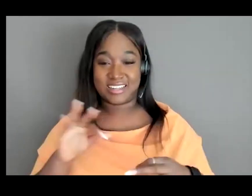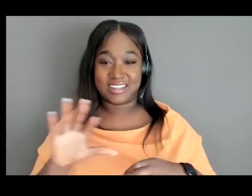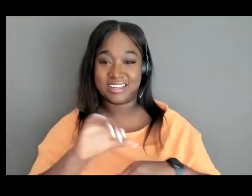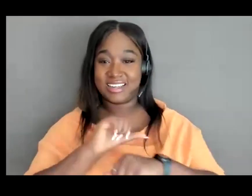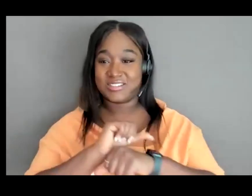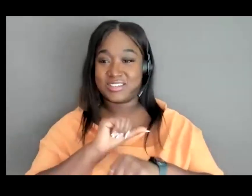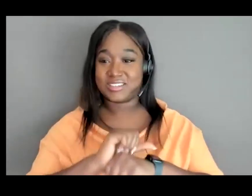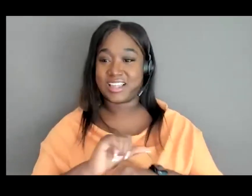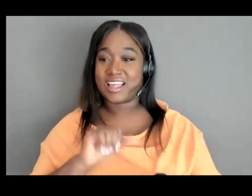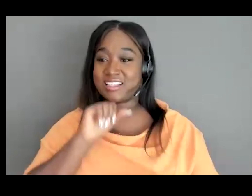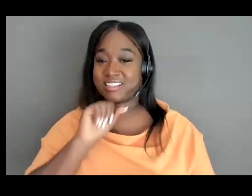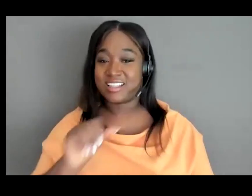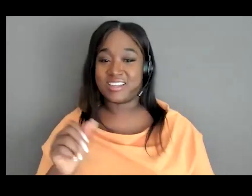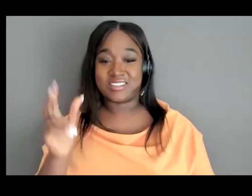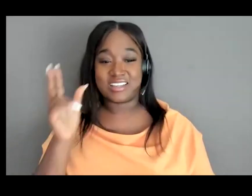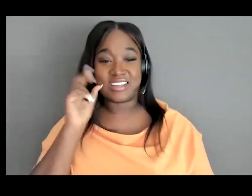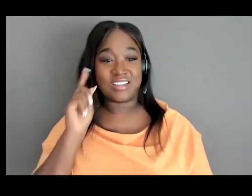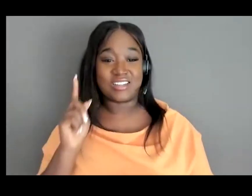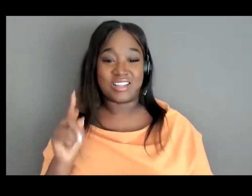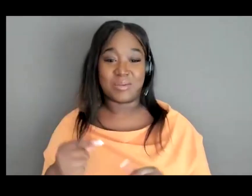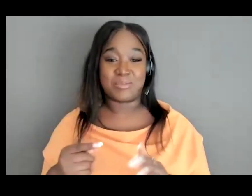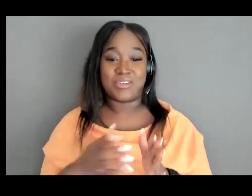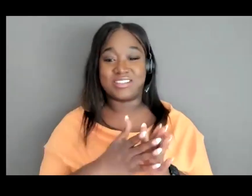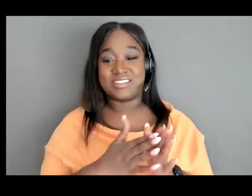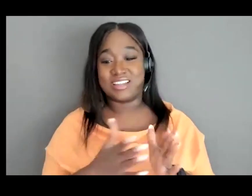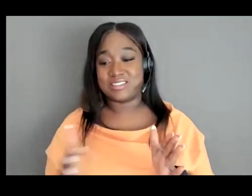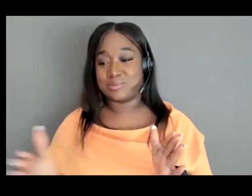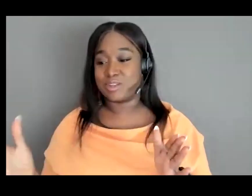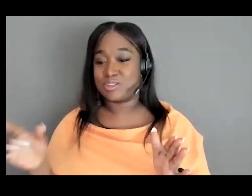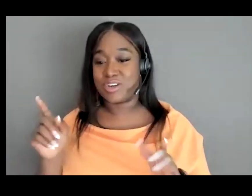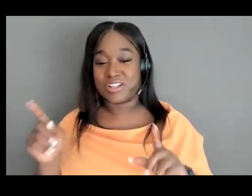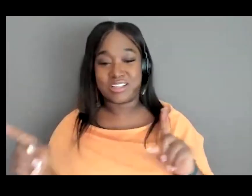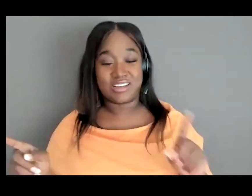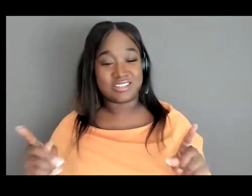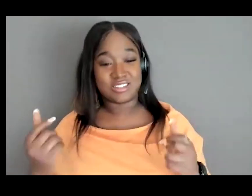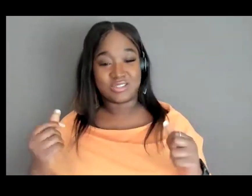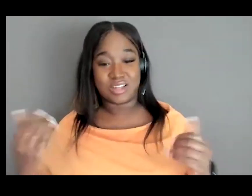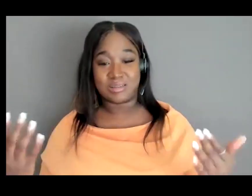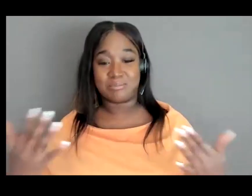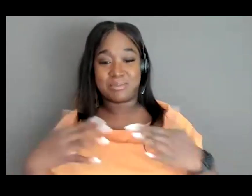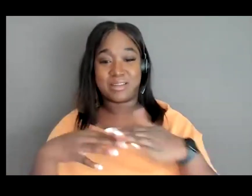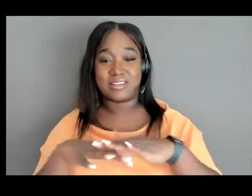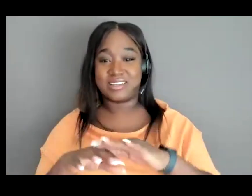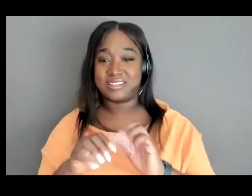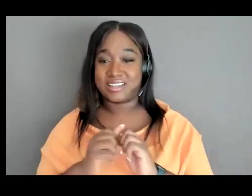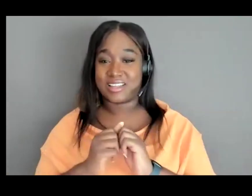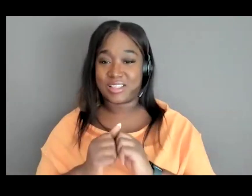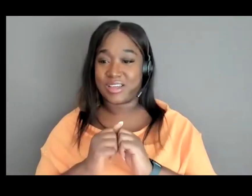We appreciate you joining us. Please join me in thanking both of our speakers.